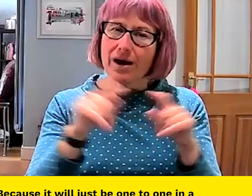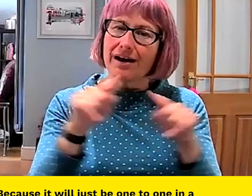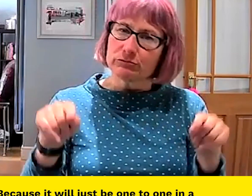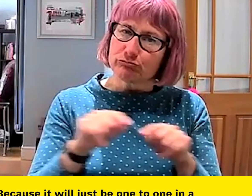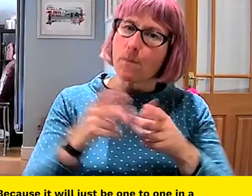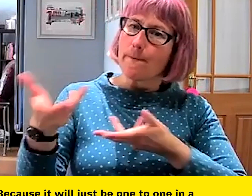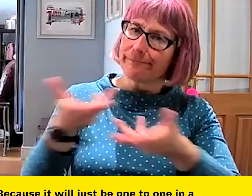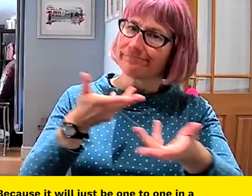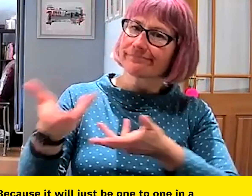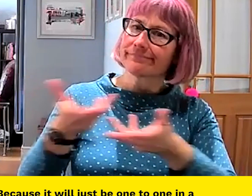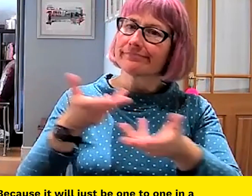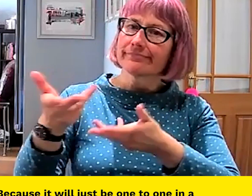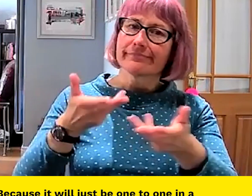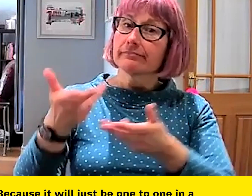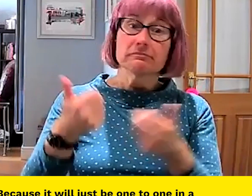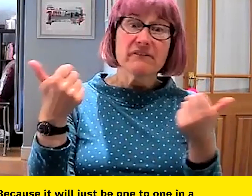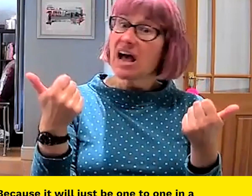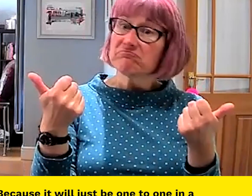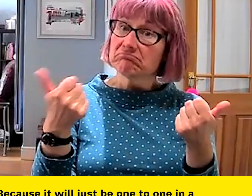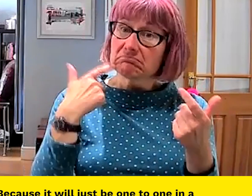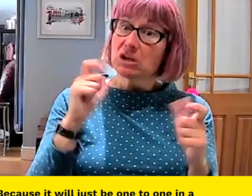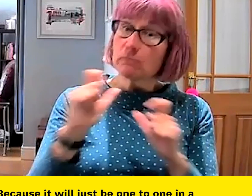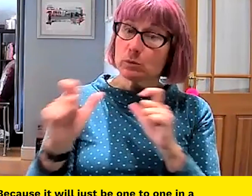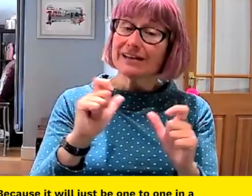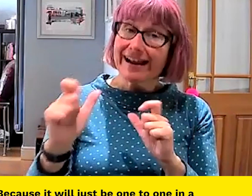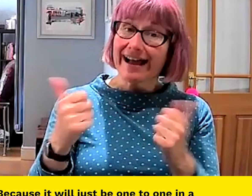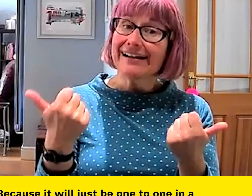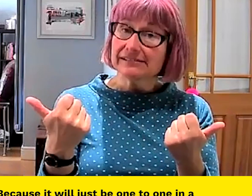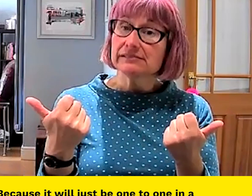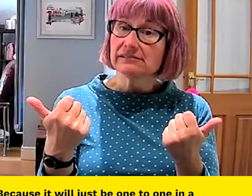just be 1-to-1 in a quiet room, and we can communicate fine.